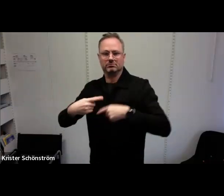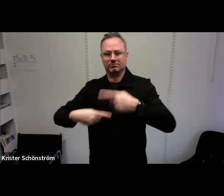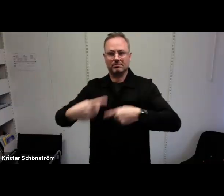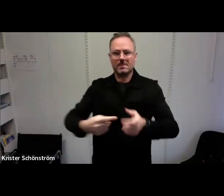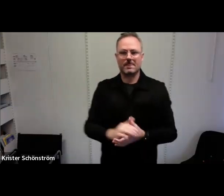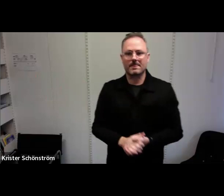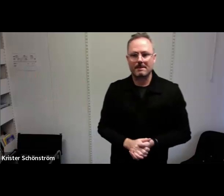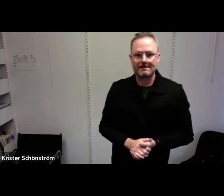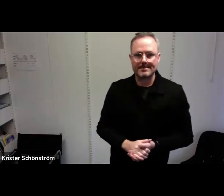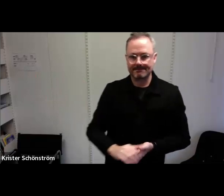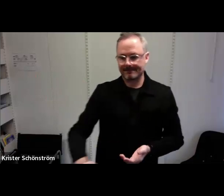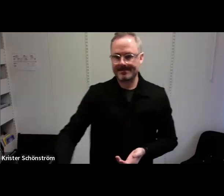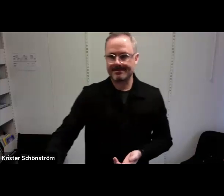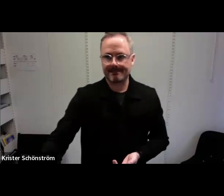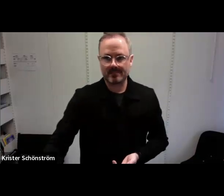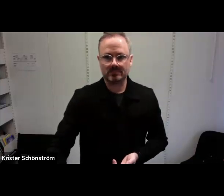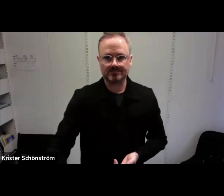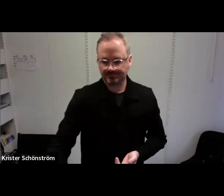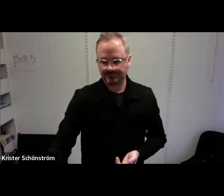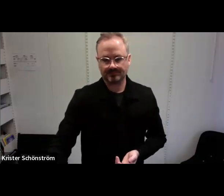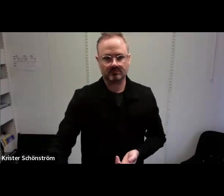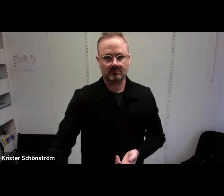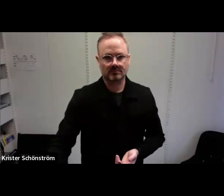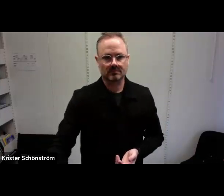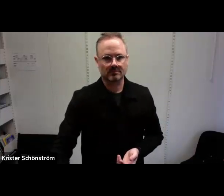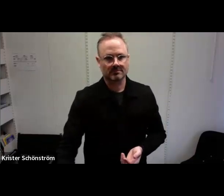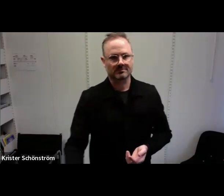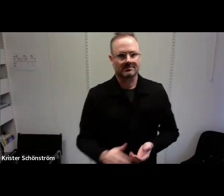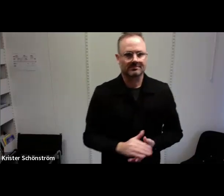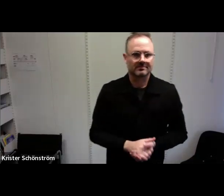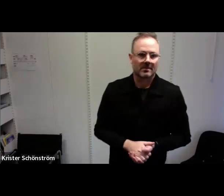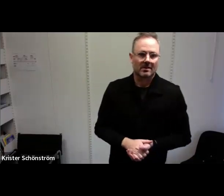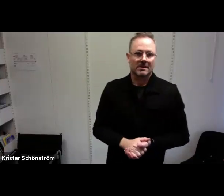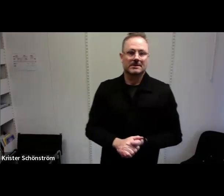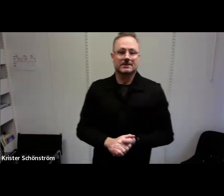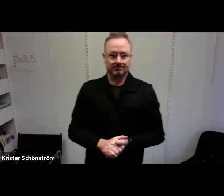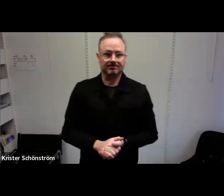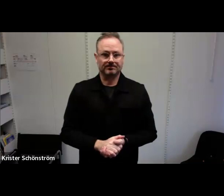that format for the duration of the test.